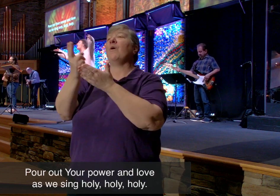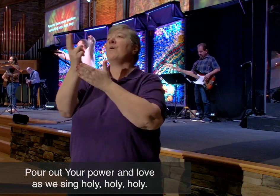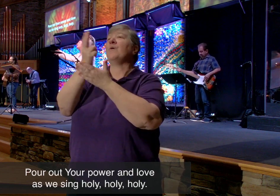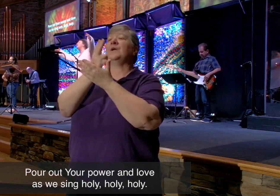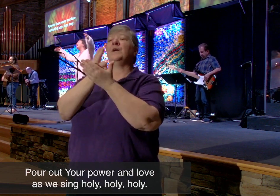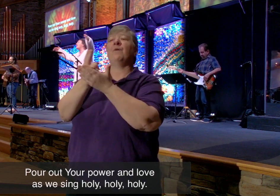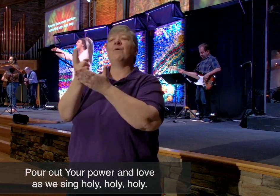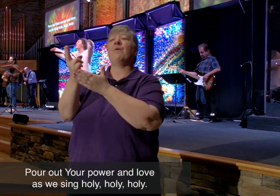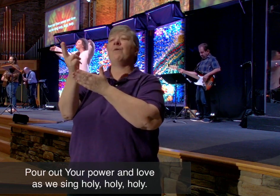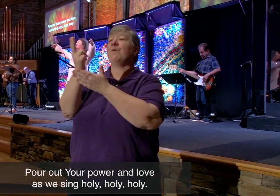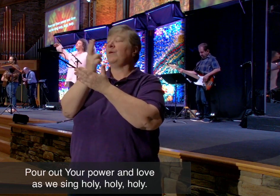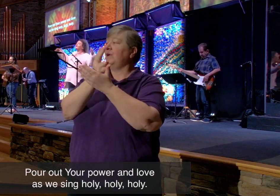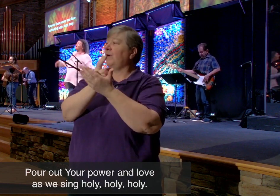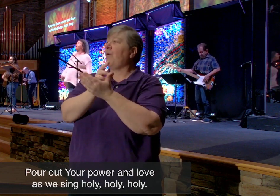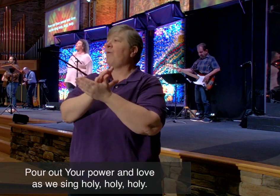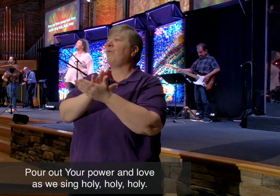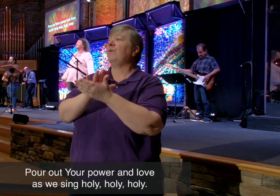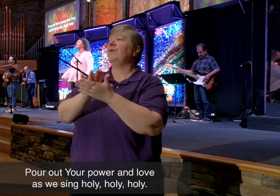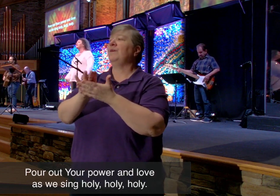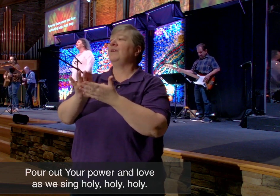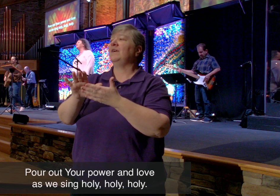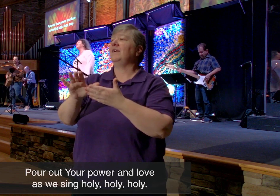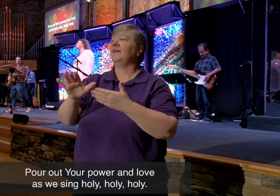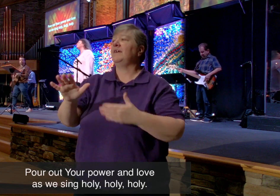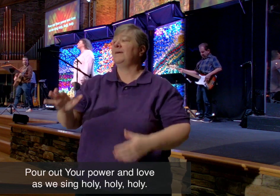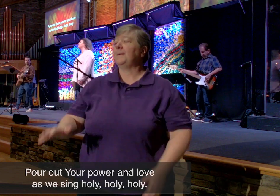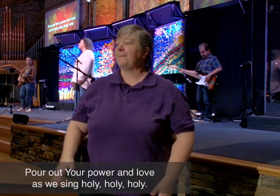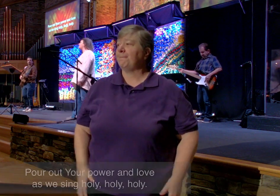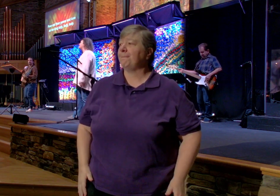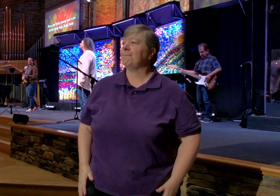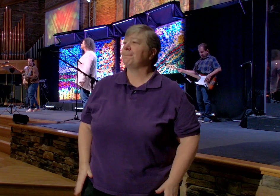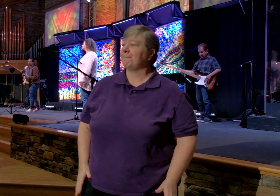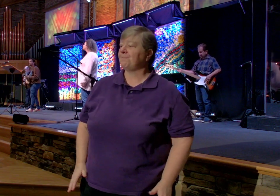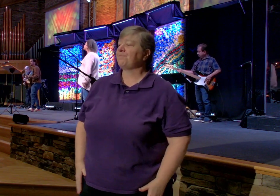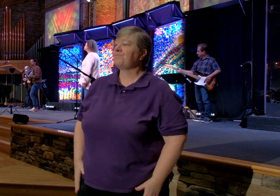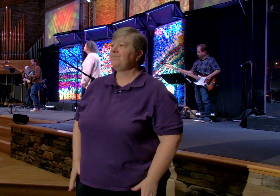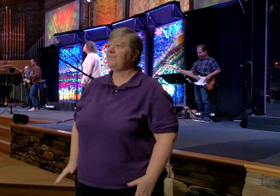we sing, holy, holy, holy.